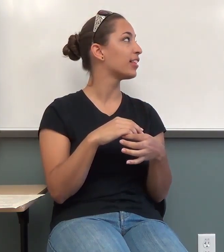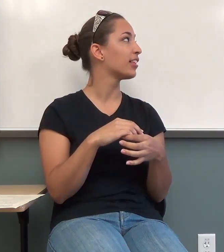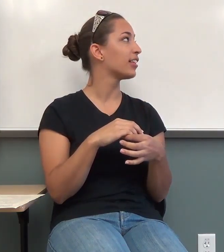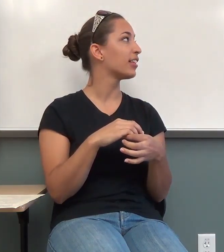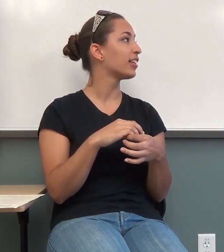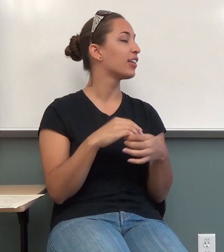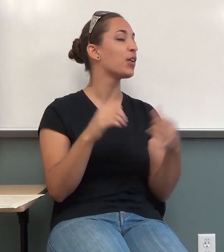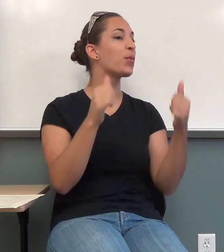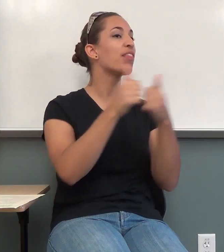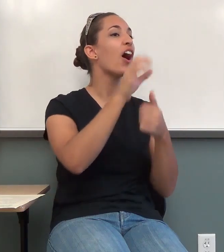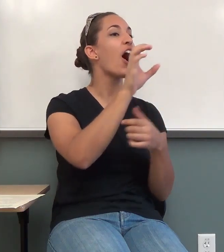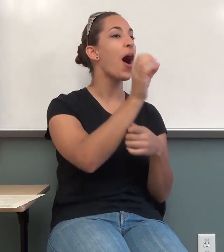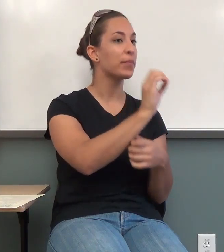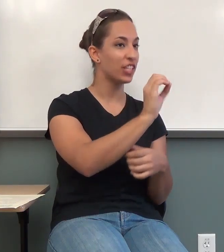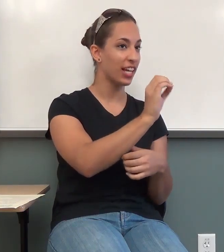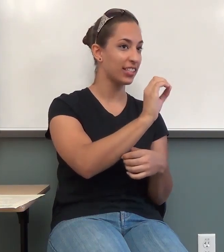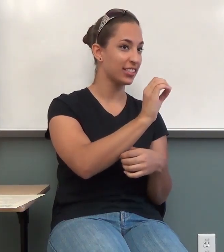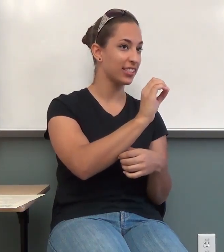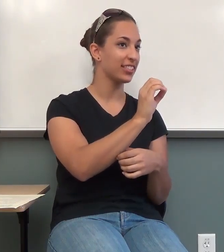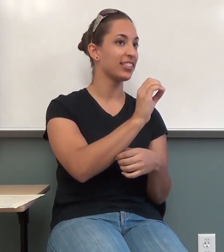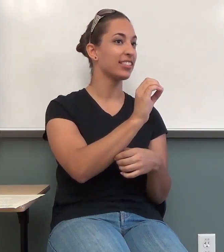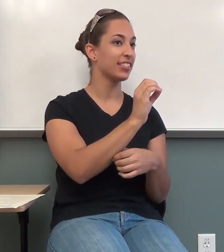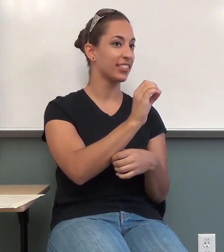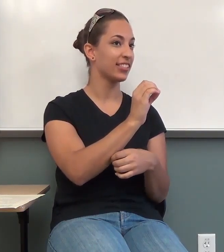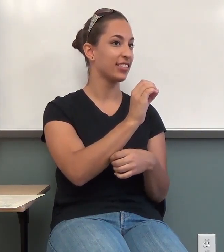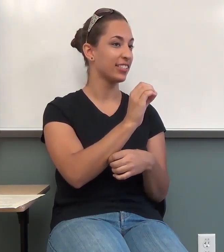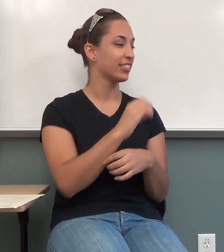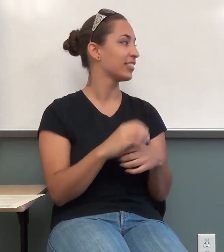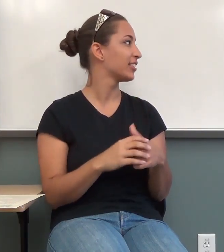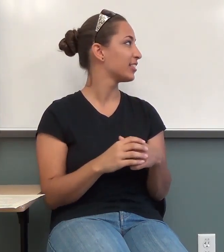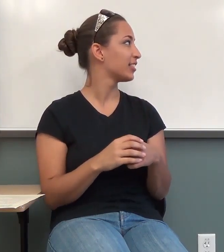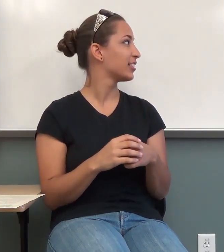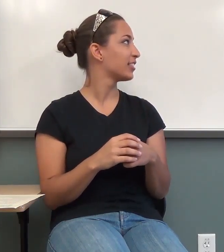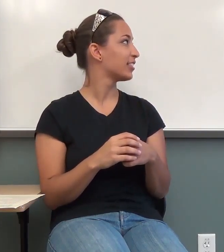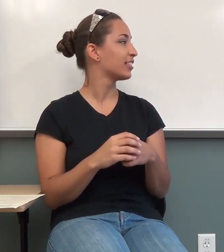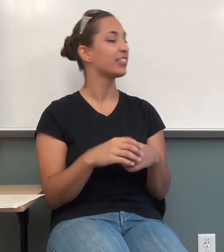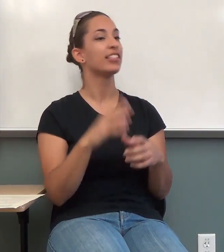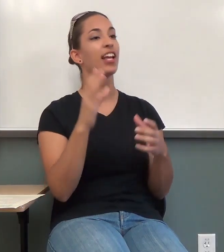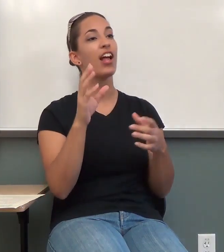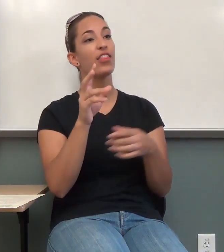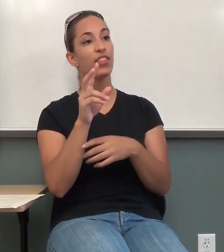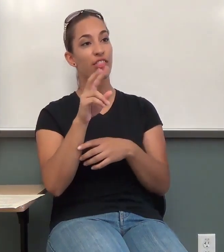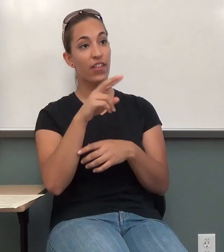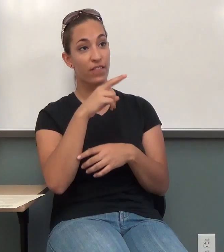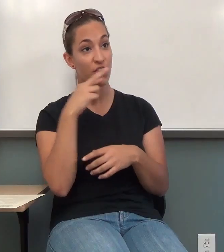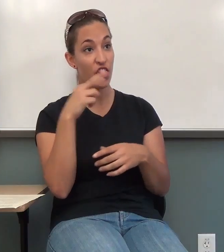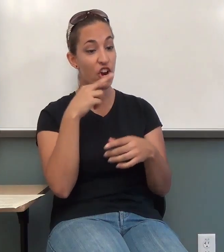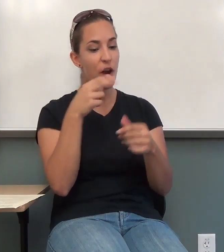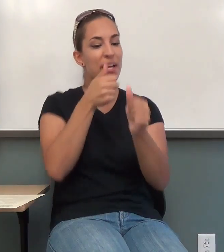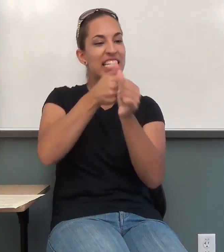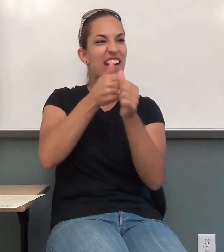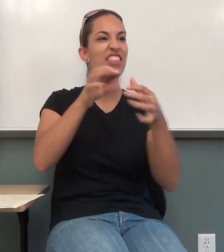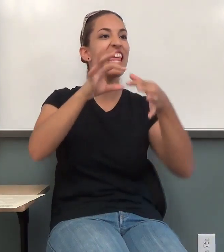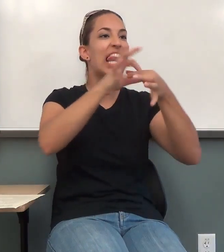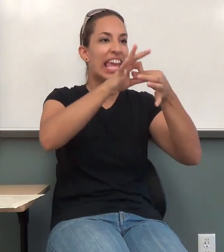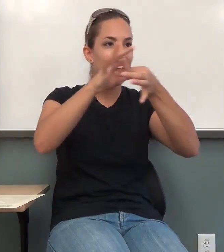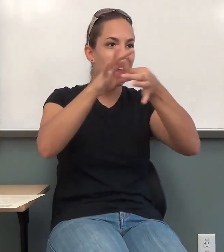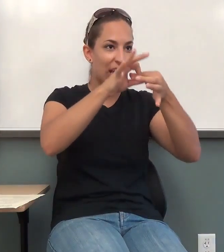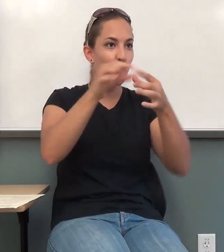With the object. There we go. And the verb is the linking agent. It's the